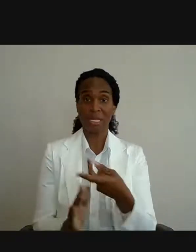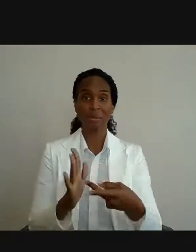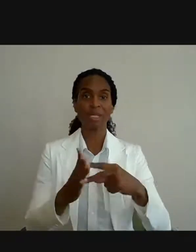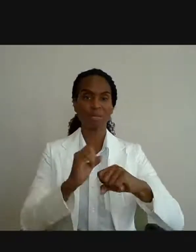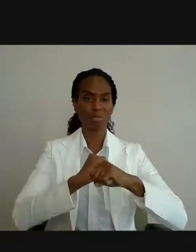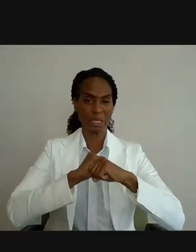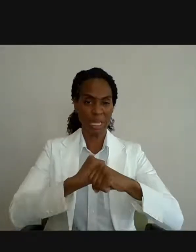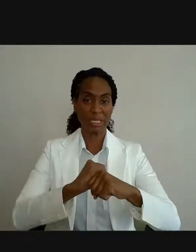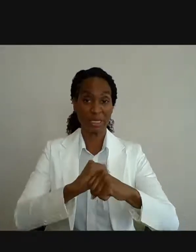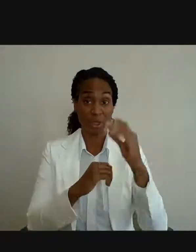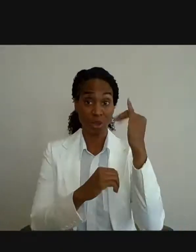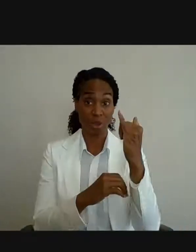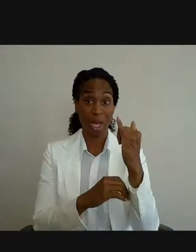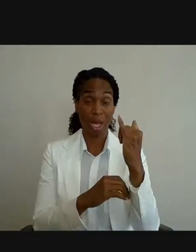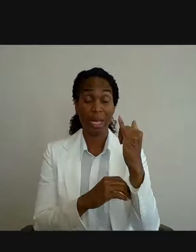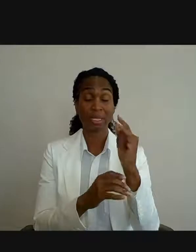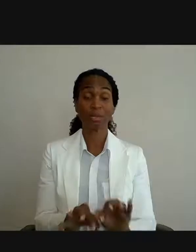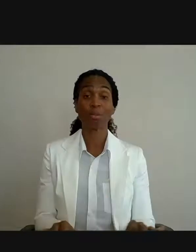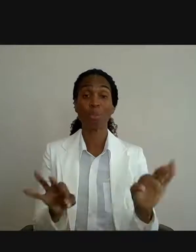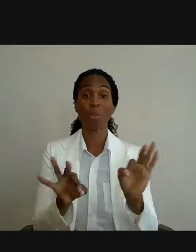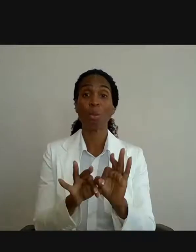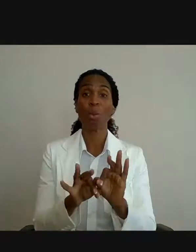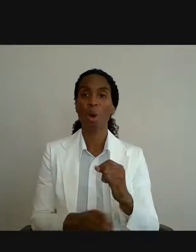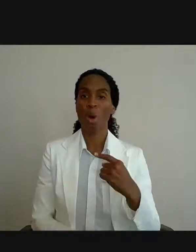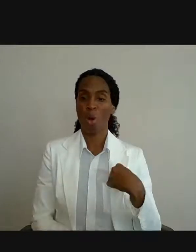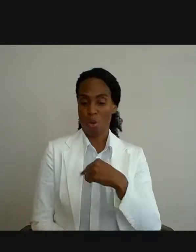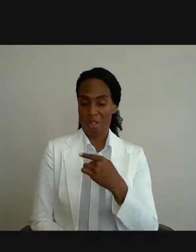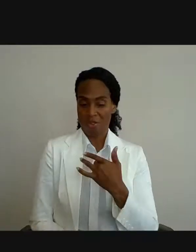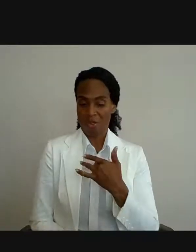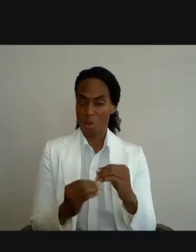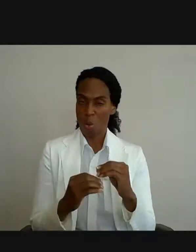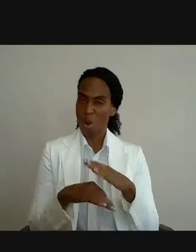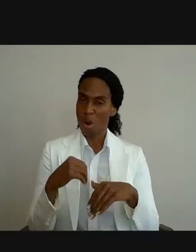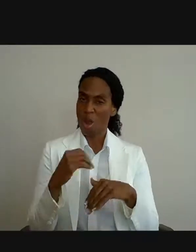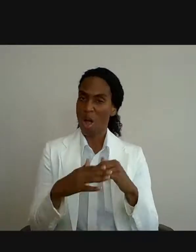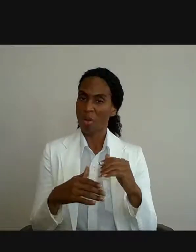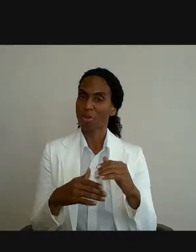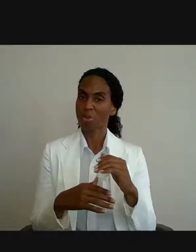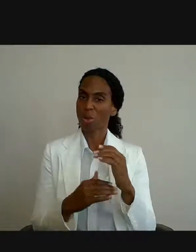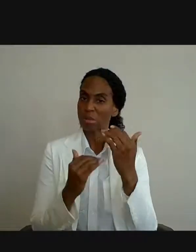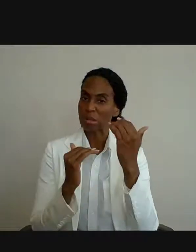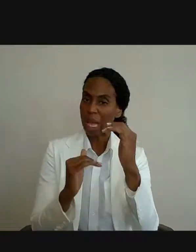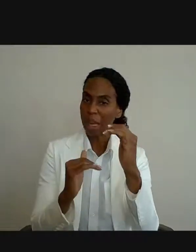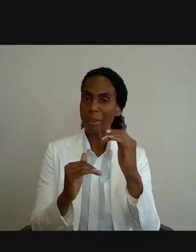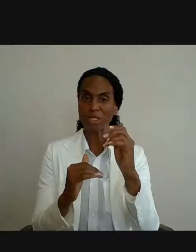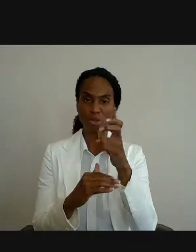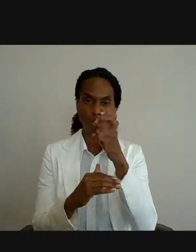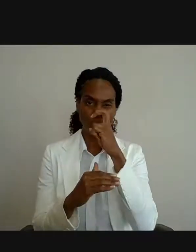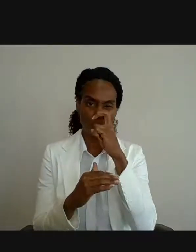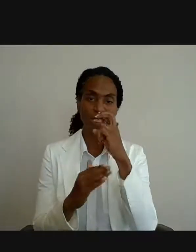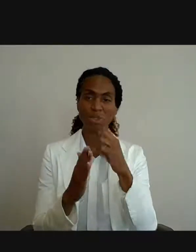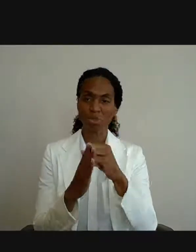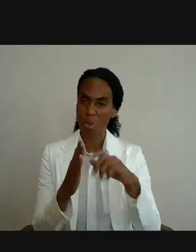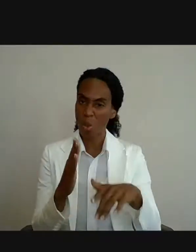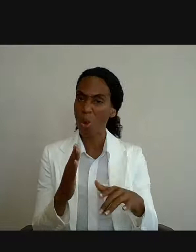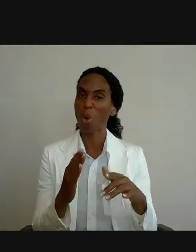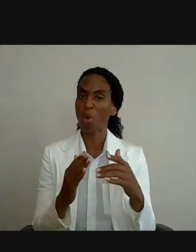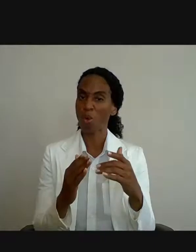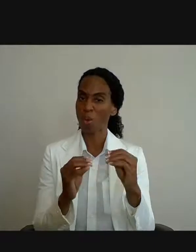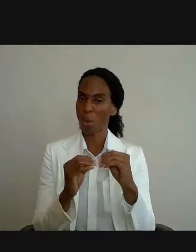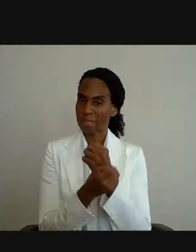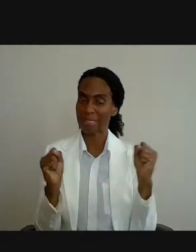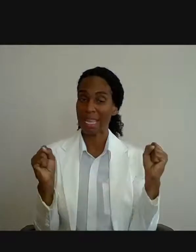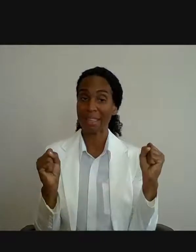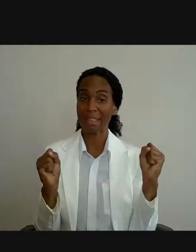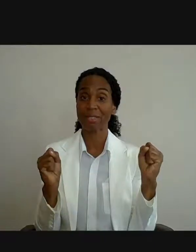that's why, in part, we can feel more comfortable in relaxing safely these restrictions. Cases across the